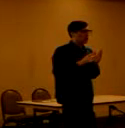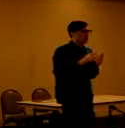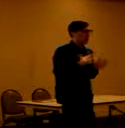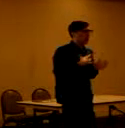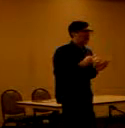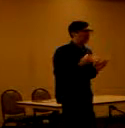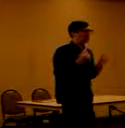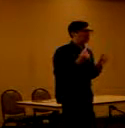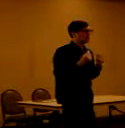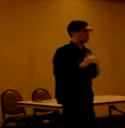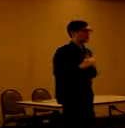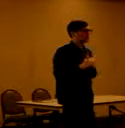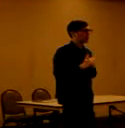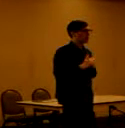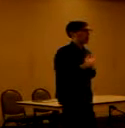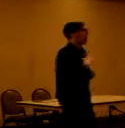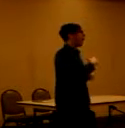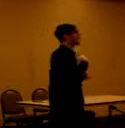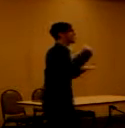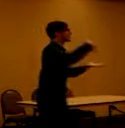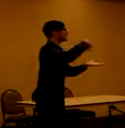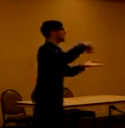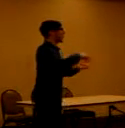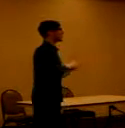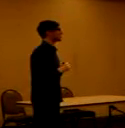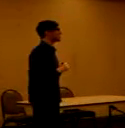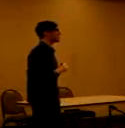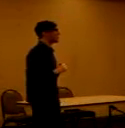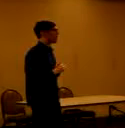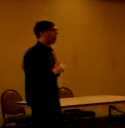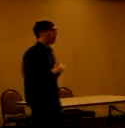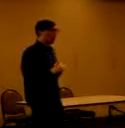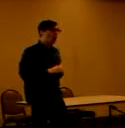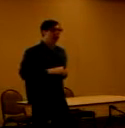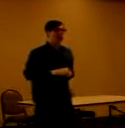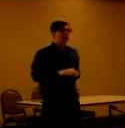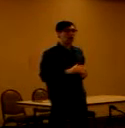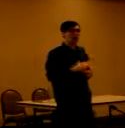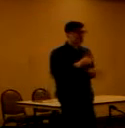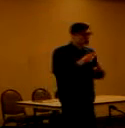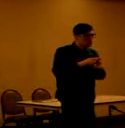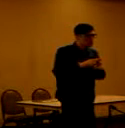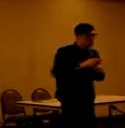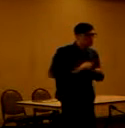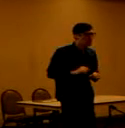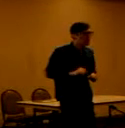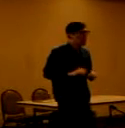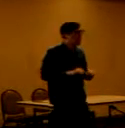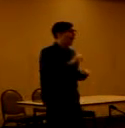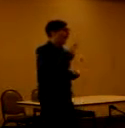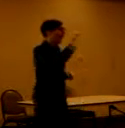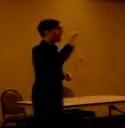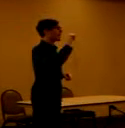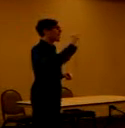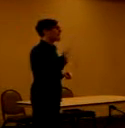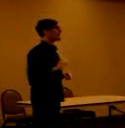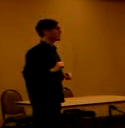And they're like, well, what do you like to do? I like to dance. Okay, what's your name?